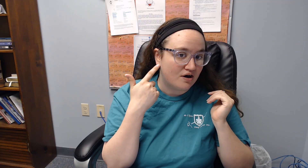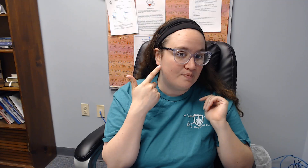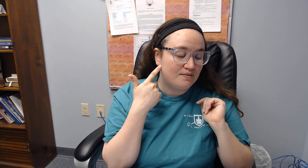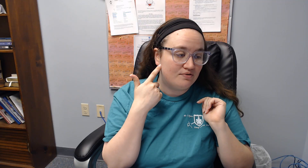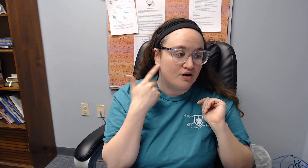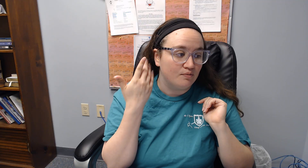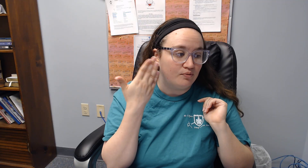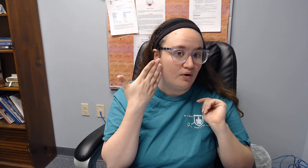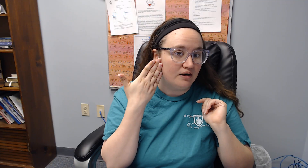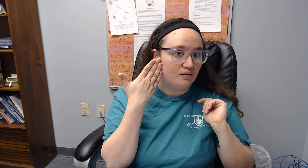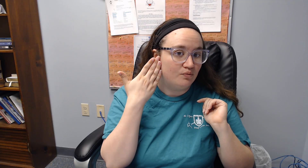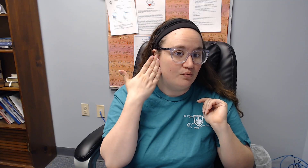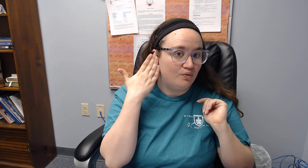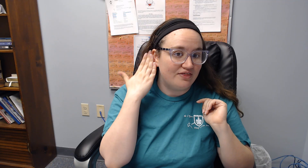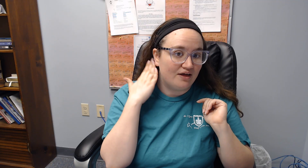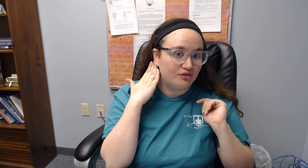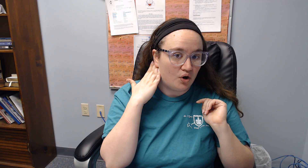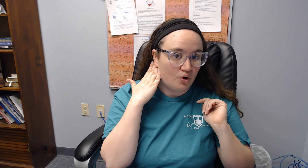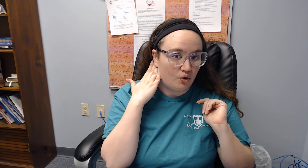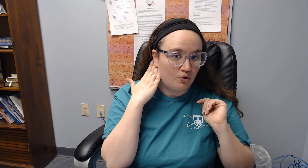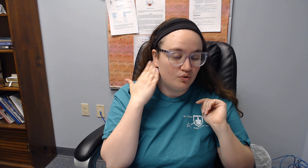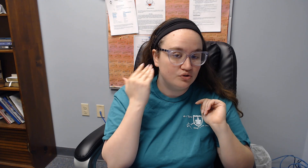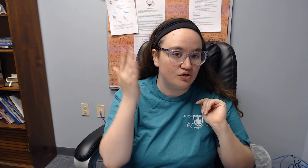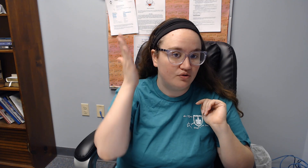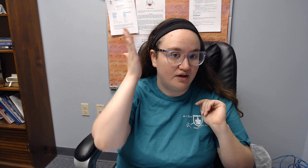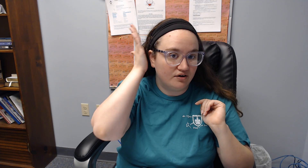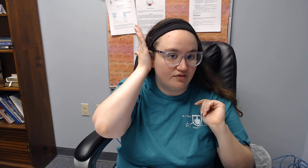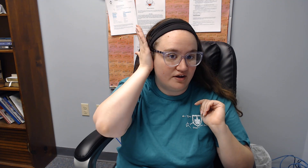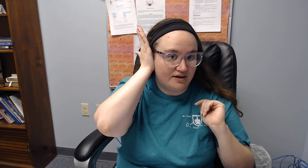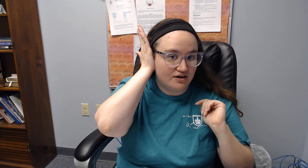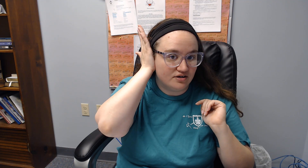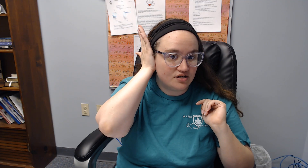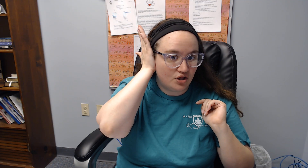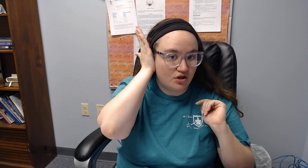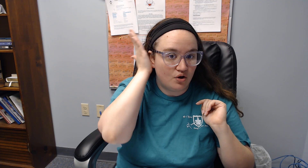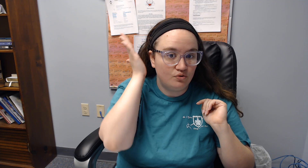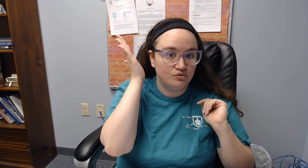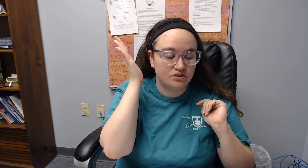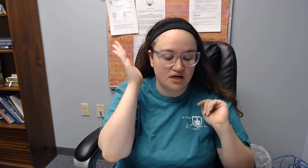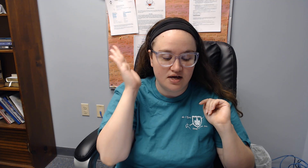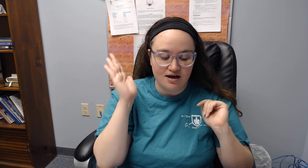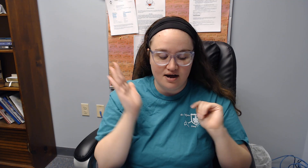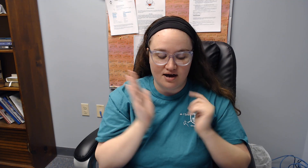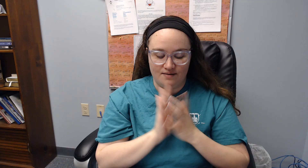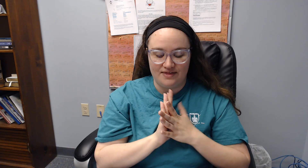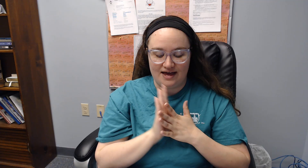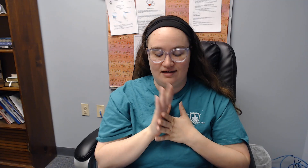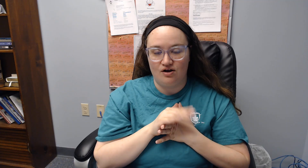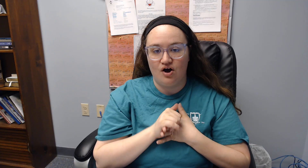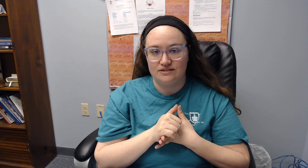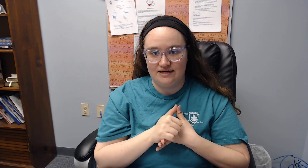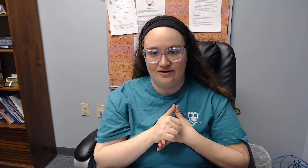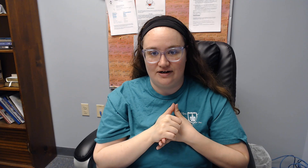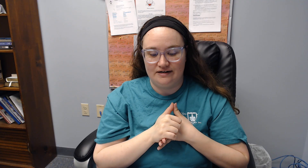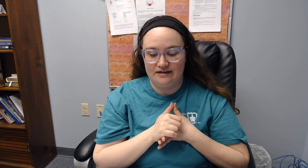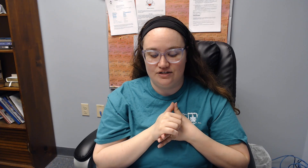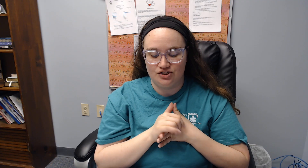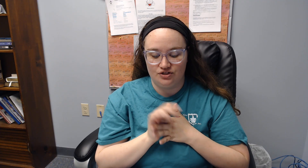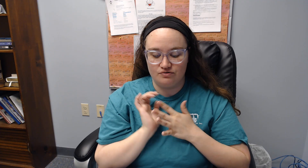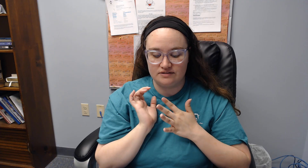people that are born without the hole, so their ear is closed. That can cause hearing issues.